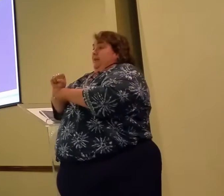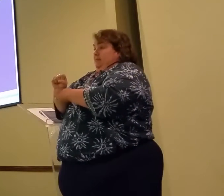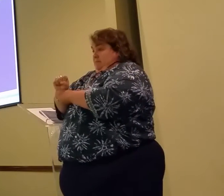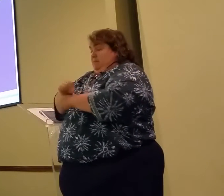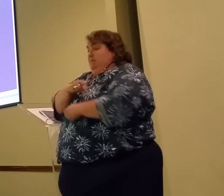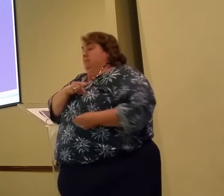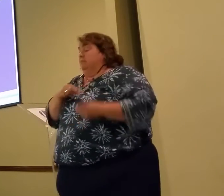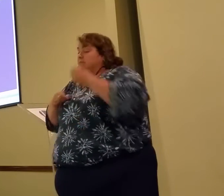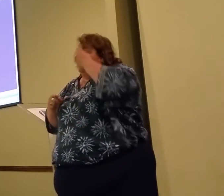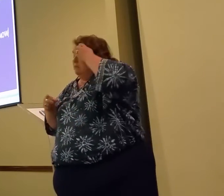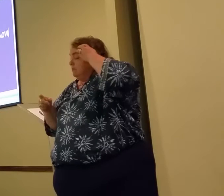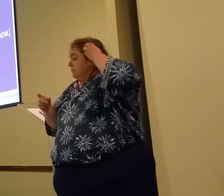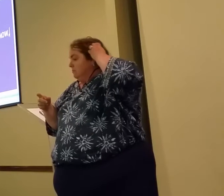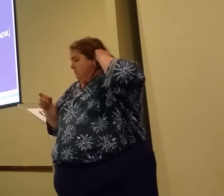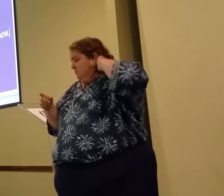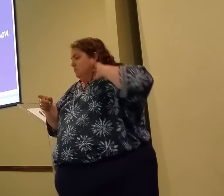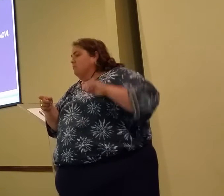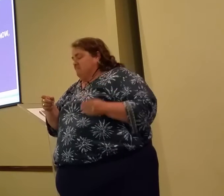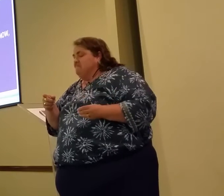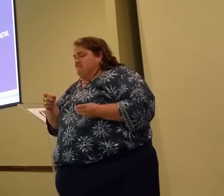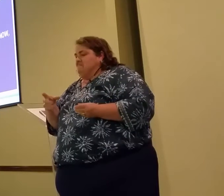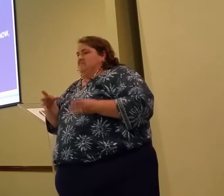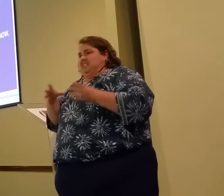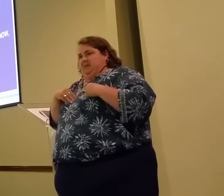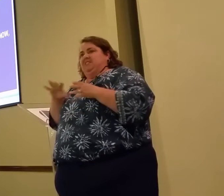When an interpreter takes an assignment,